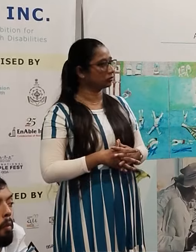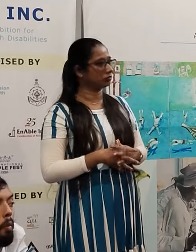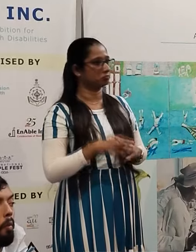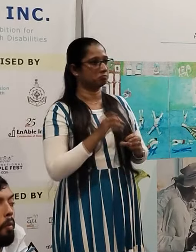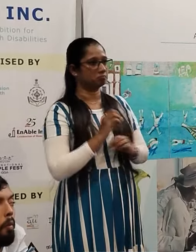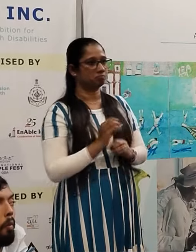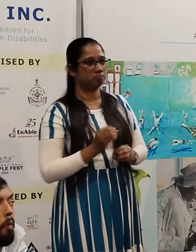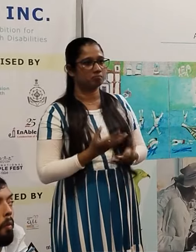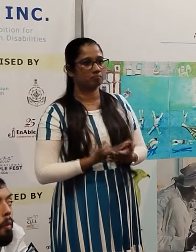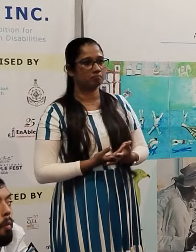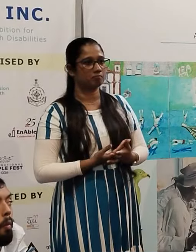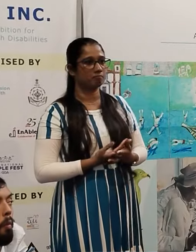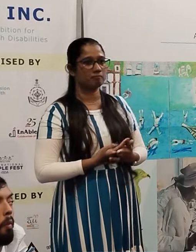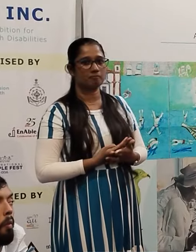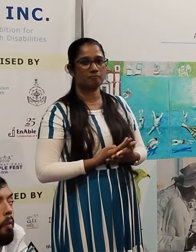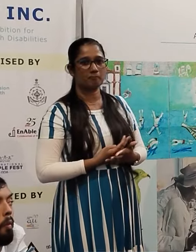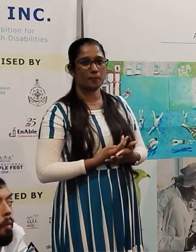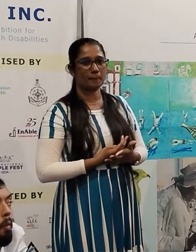Okay.